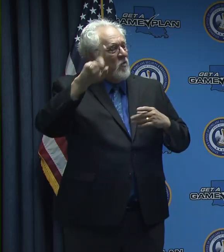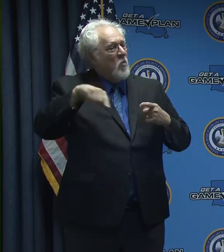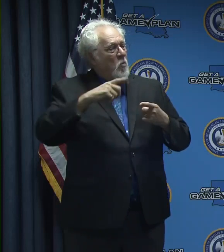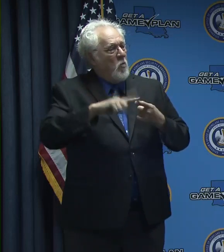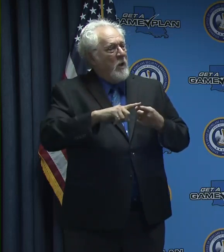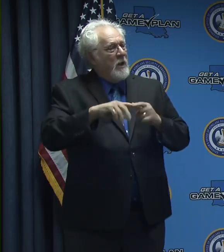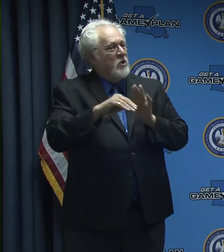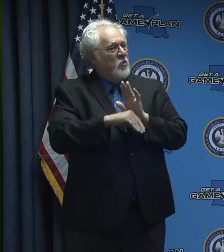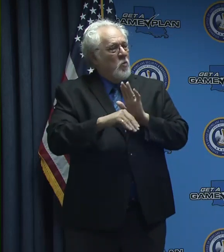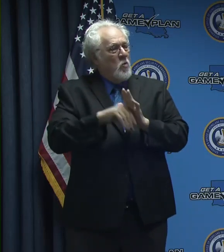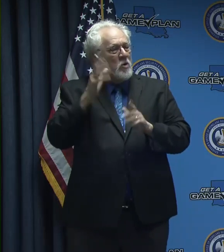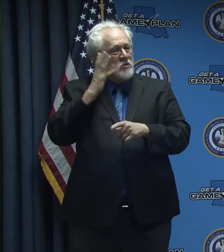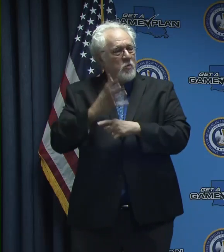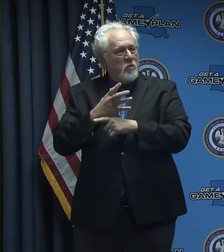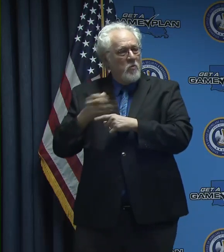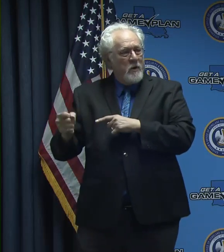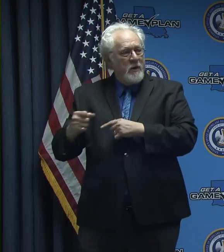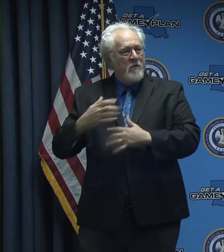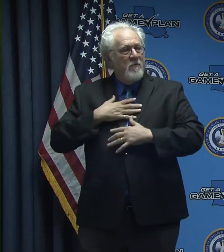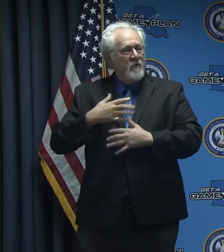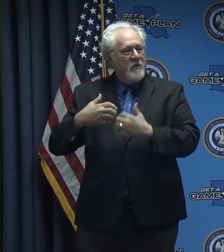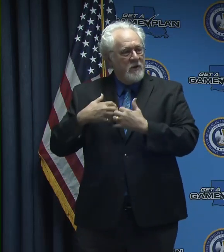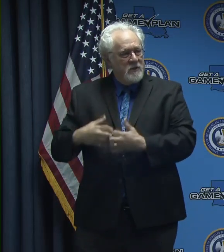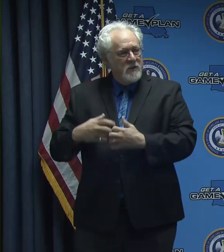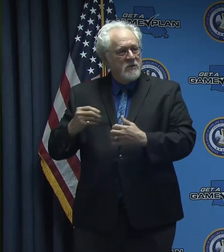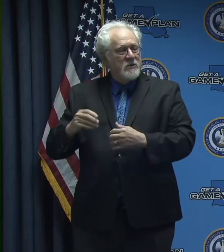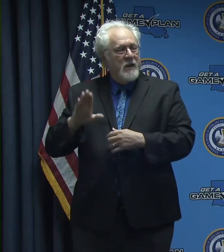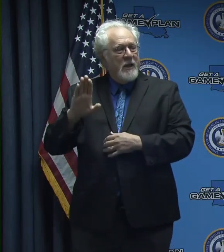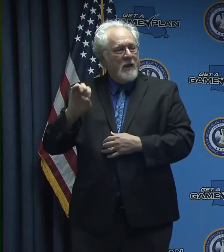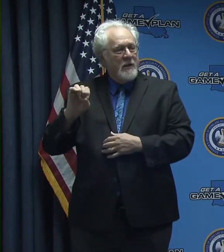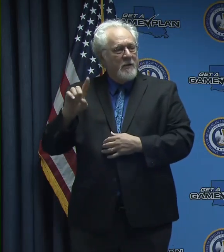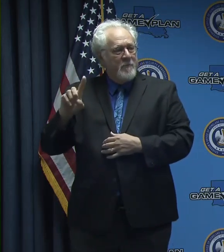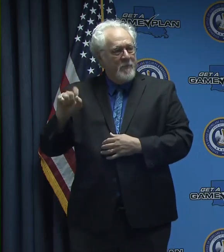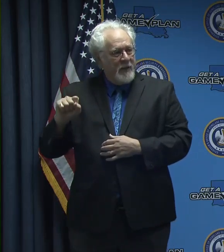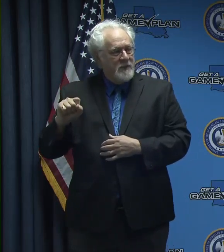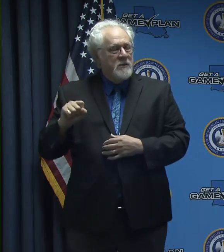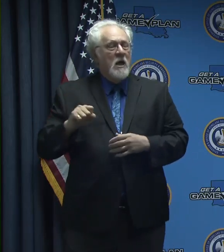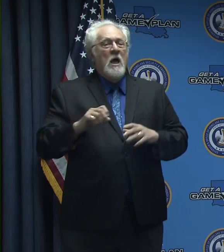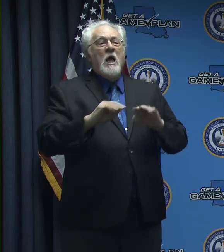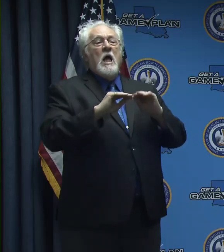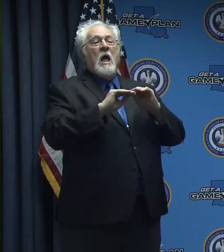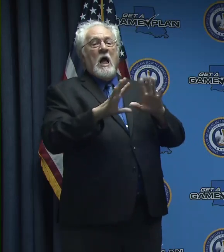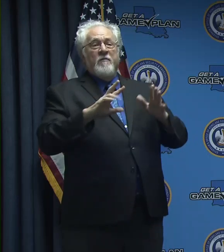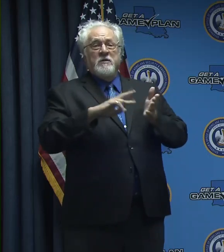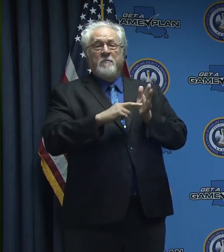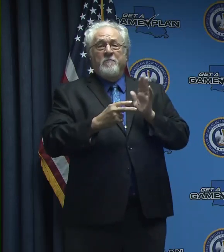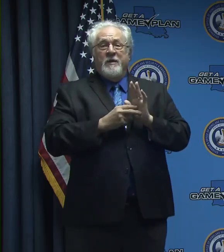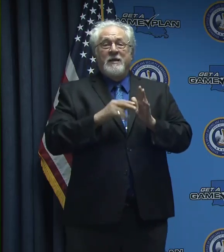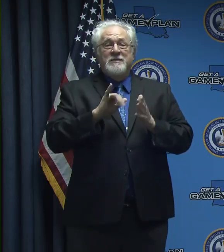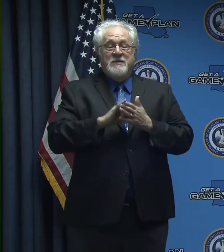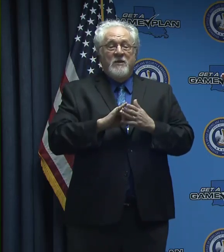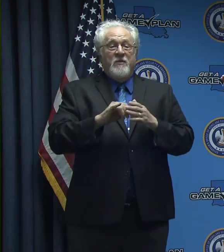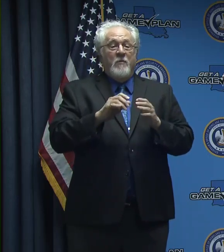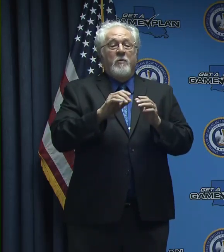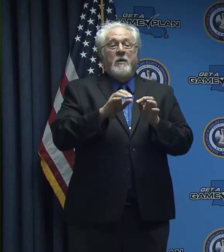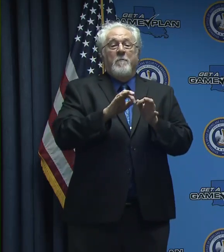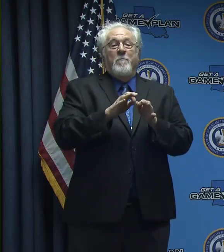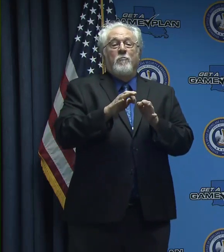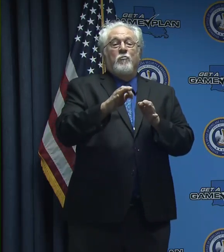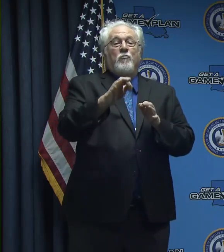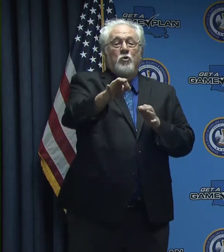New Orleans would run out of ventilators and hospital beds? Well, obviously what it means is that date is pushed out in